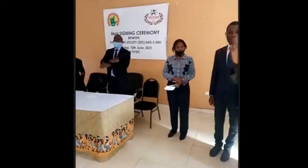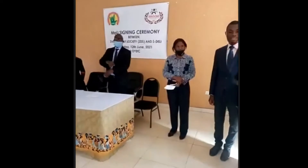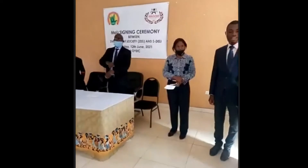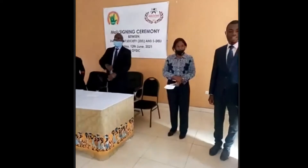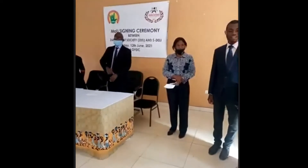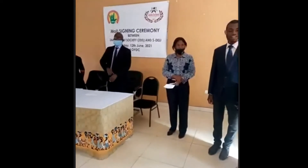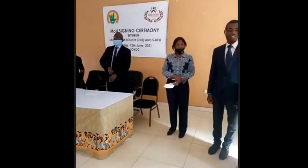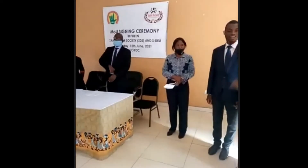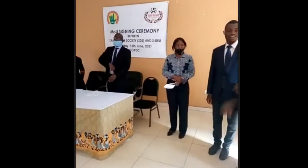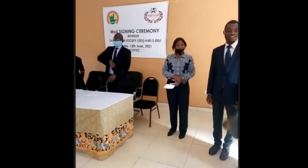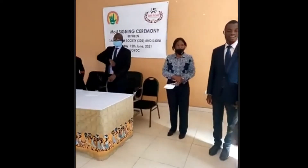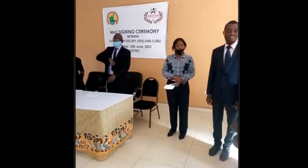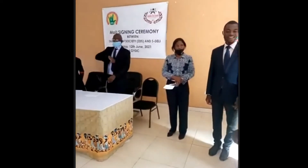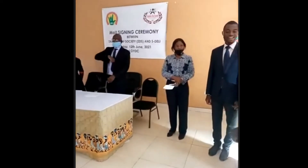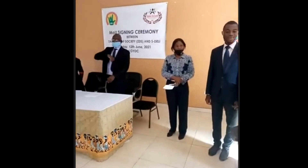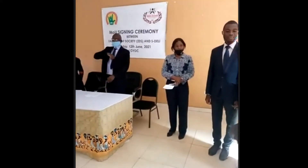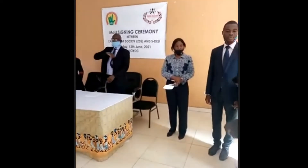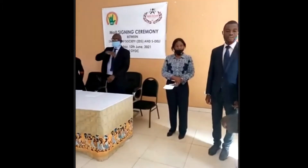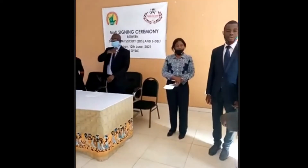Zambia,